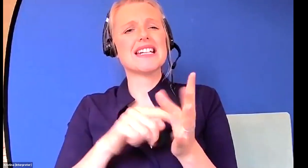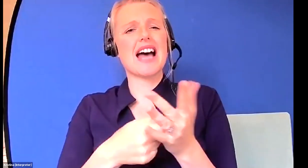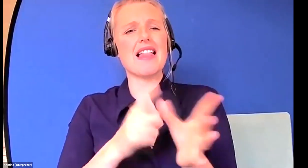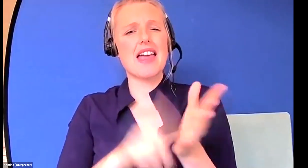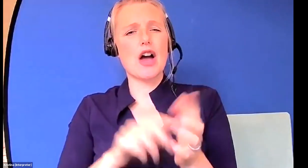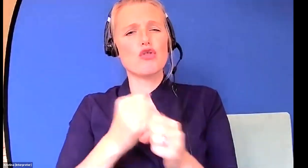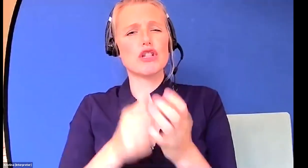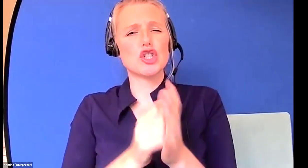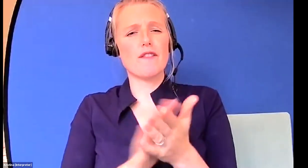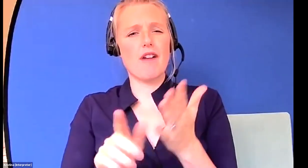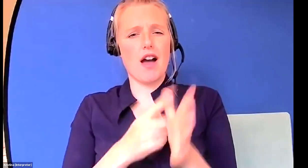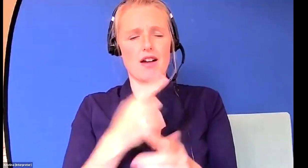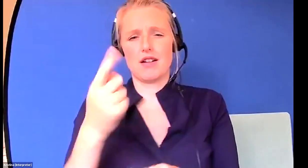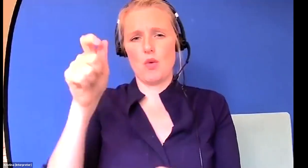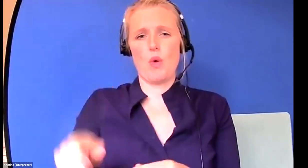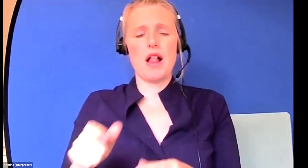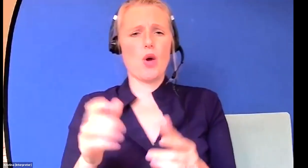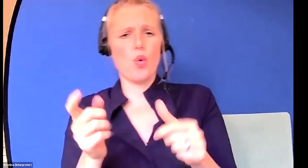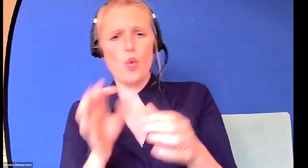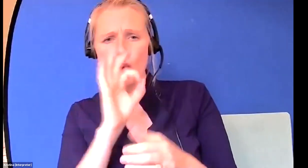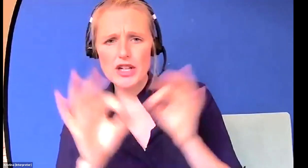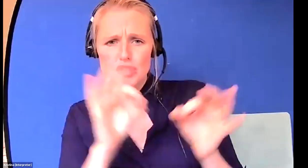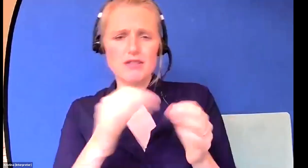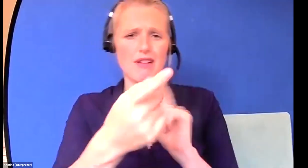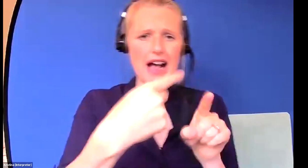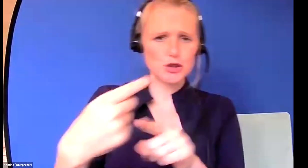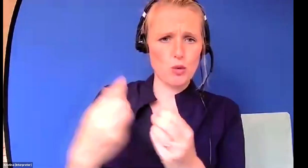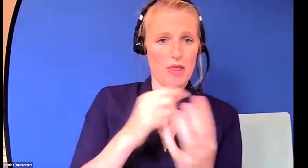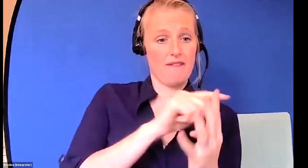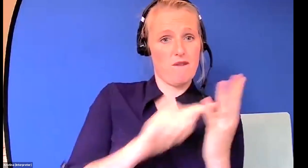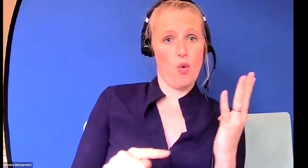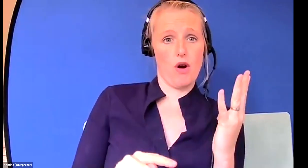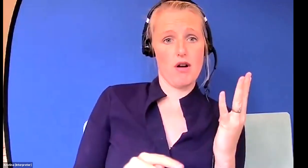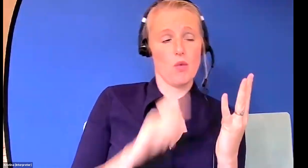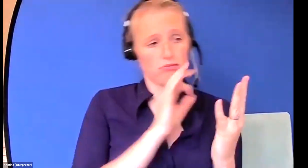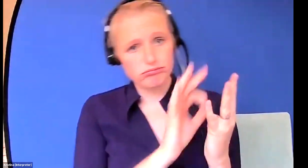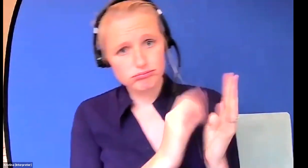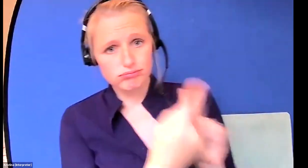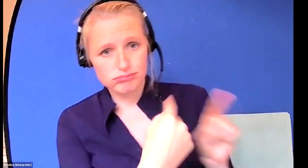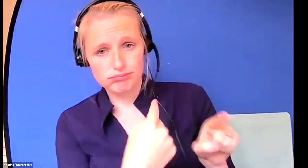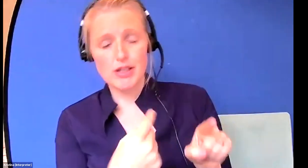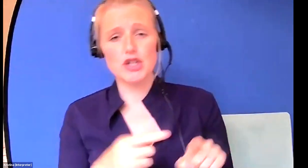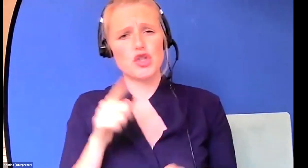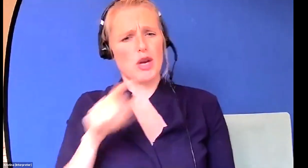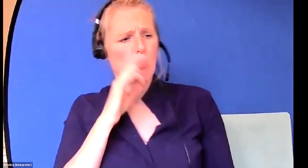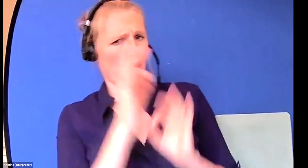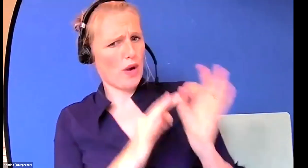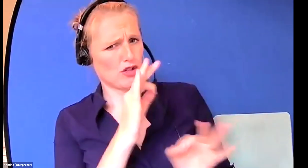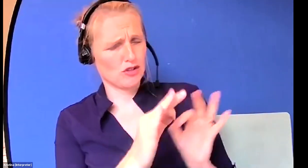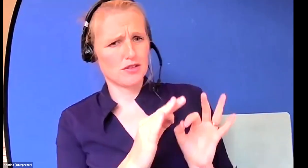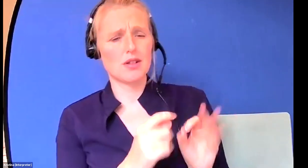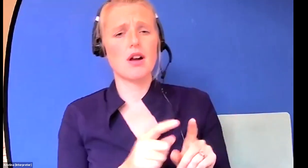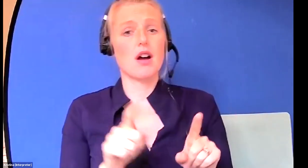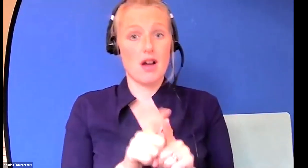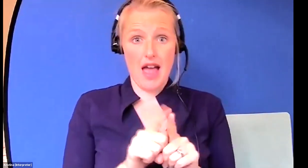a Q&A with our 4 contributors. And she'll ask some questions of her own around today's topic. But also